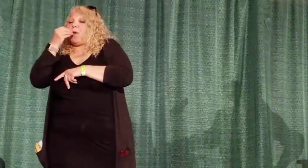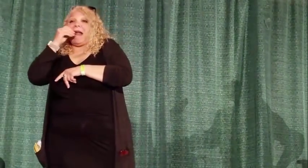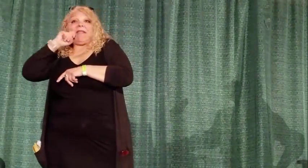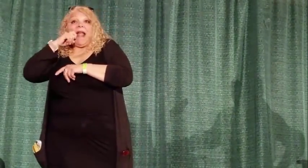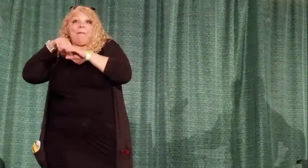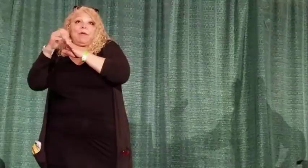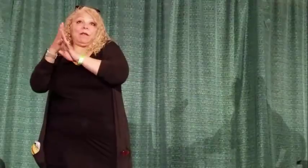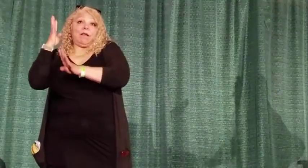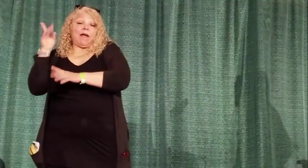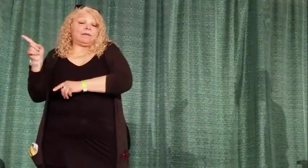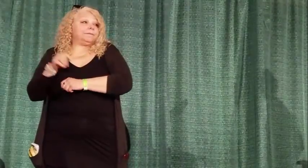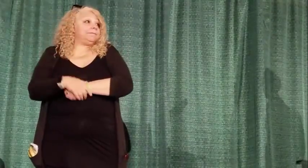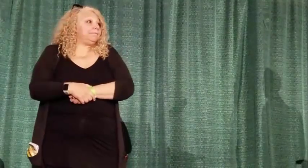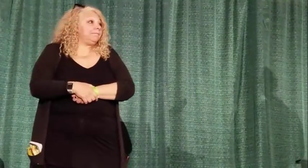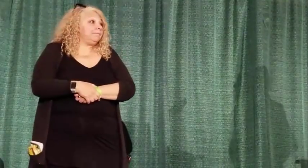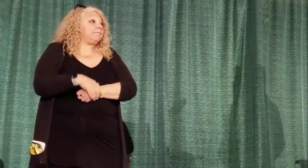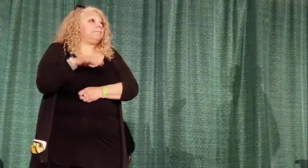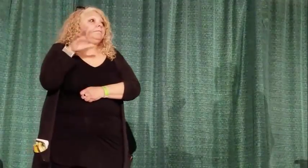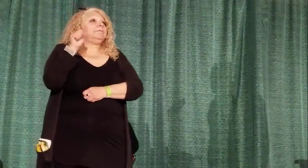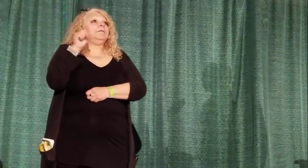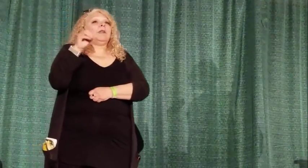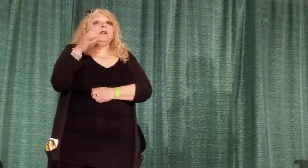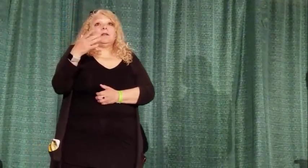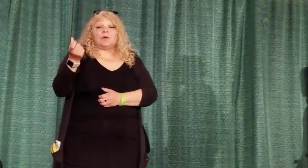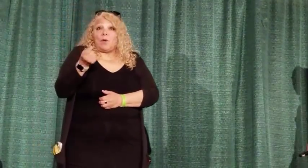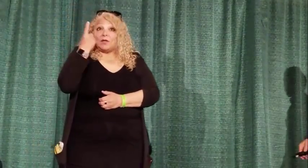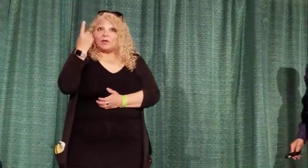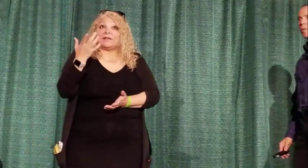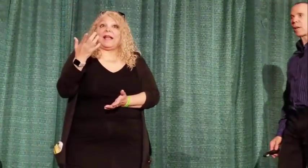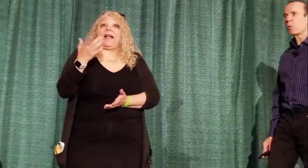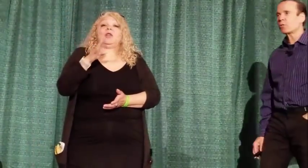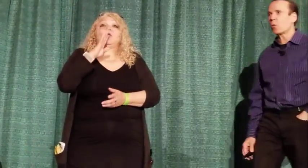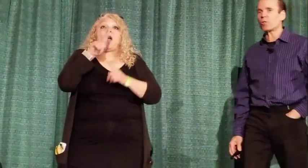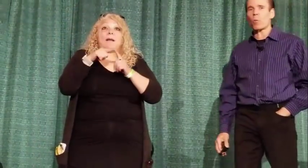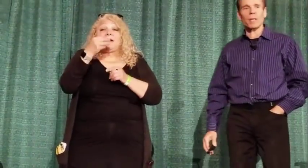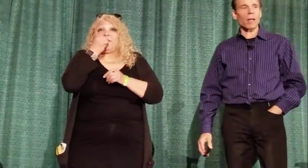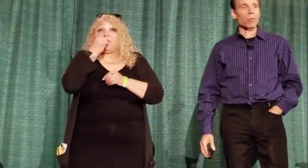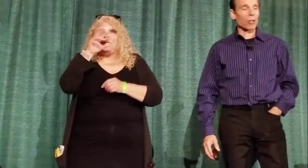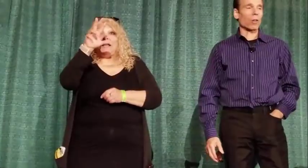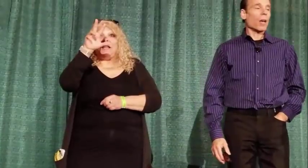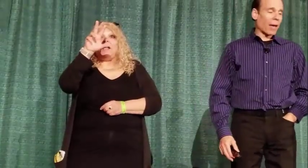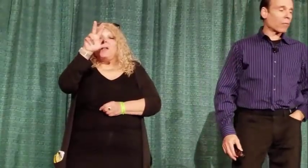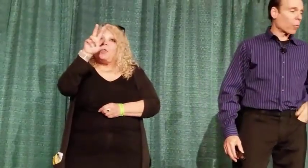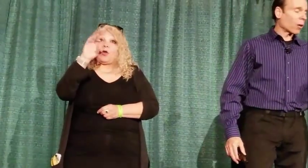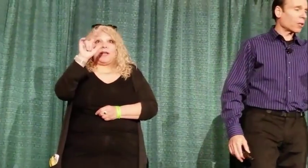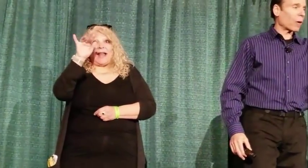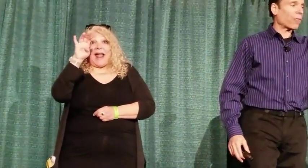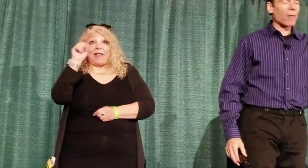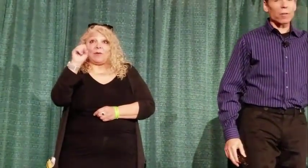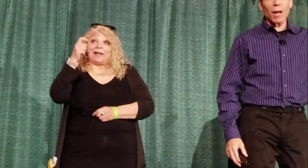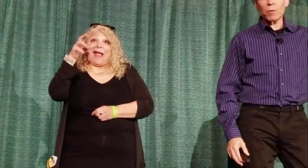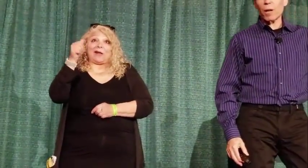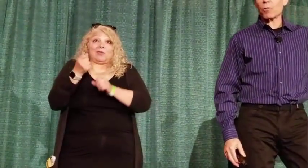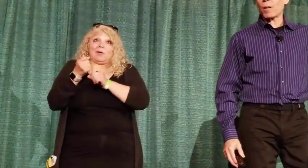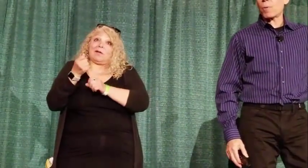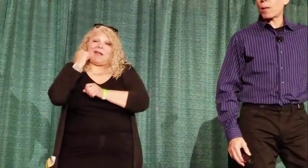calories extra. When 30 calories a day extra would have taken 20 years off your life, you had 220 calories extra. The average American has got